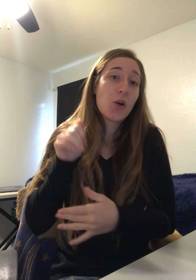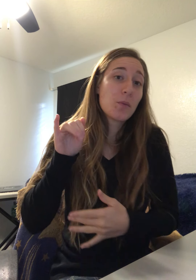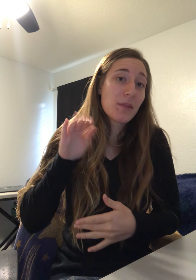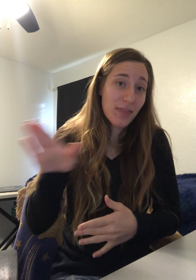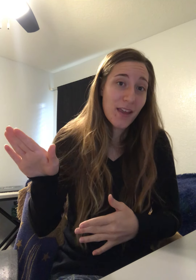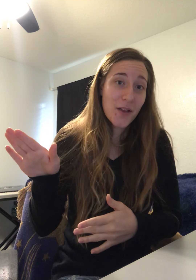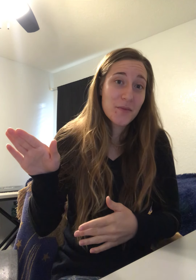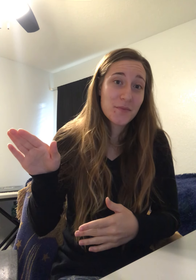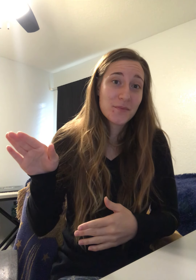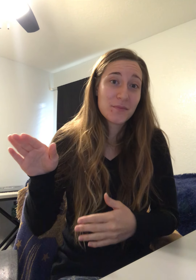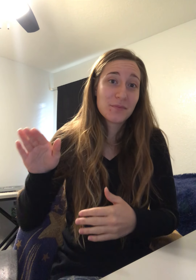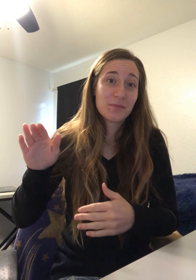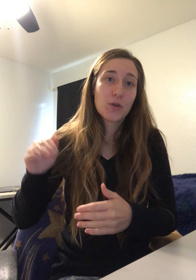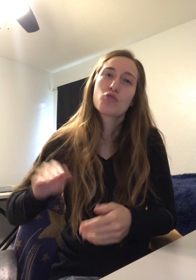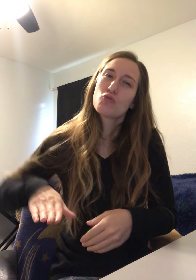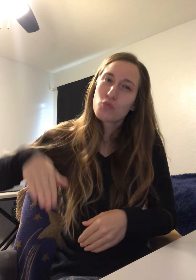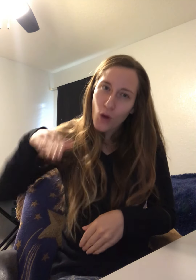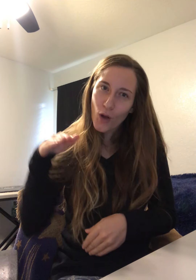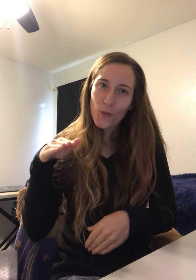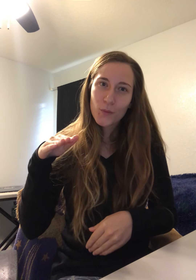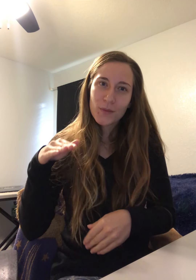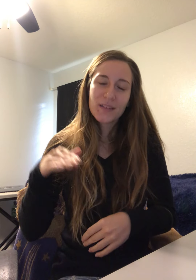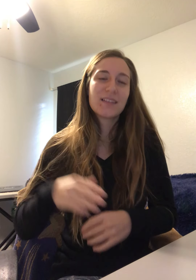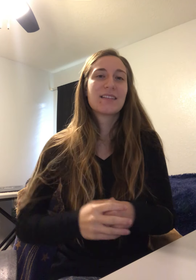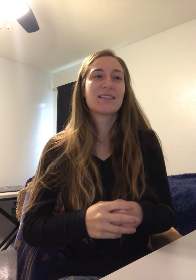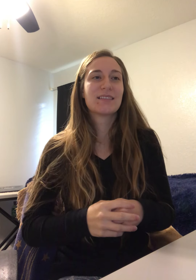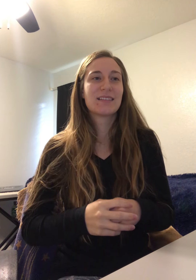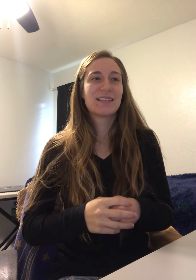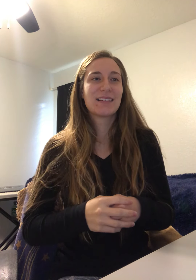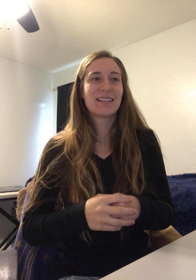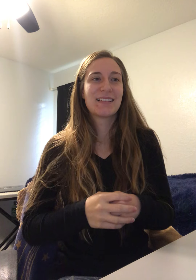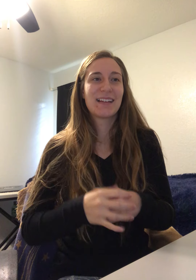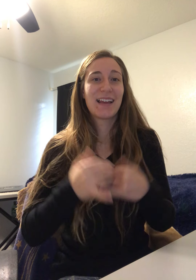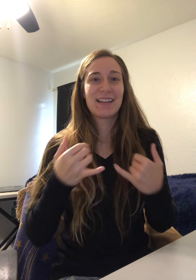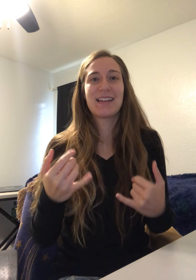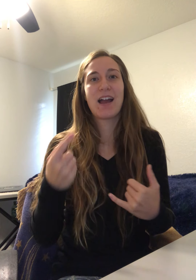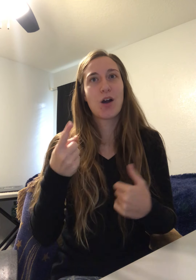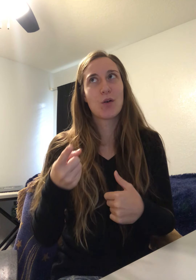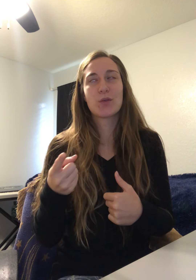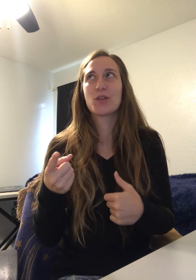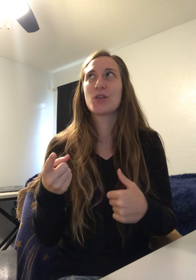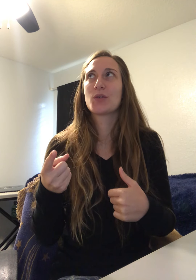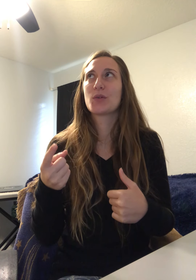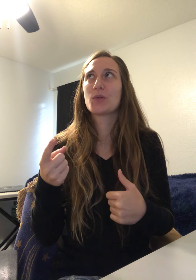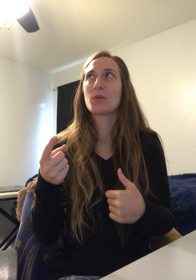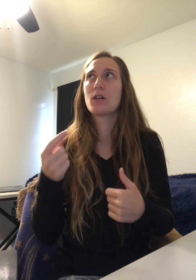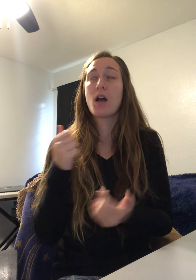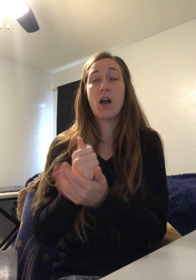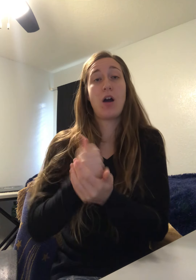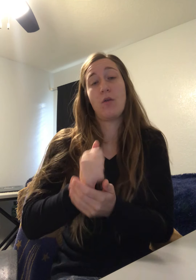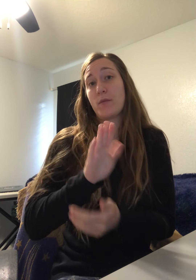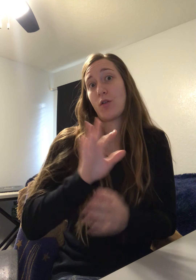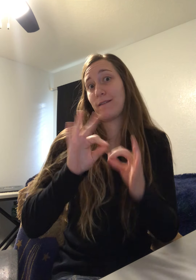yourself and to your typical friends and family members, and your whole understanding of like